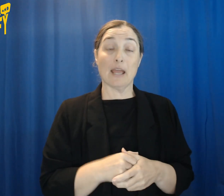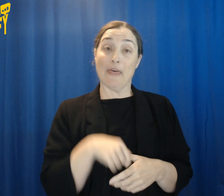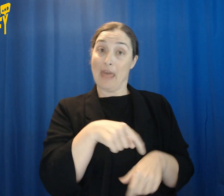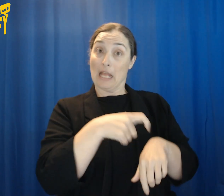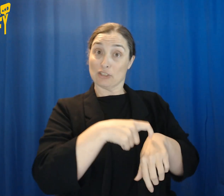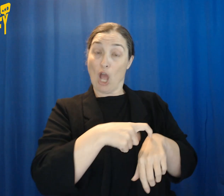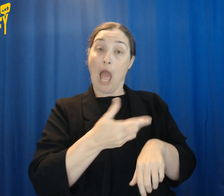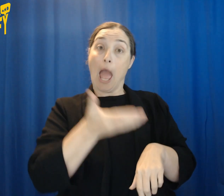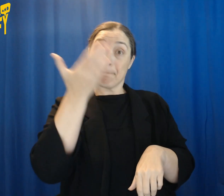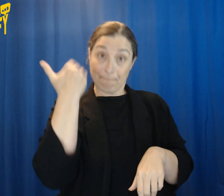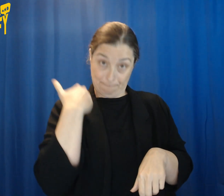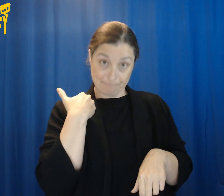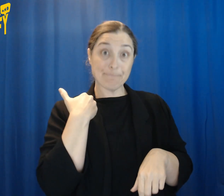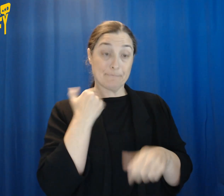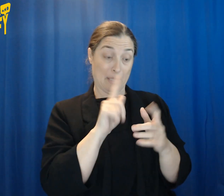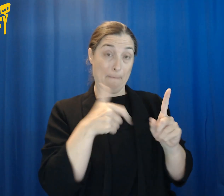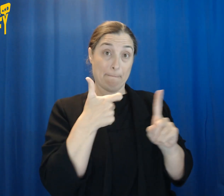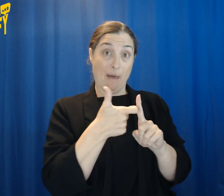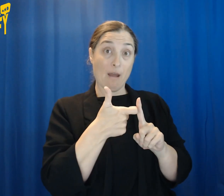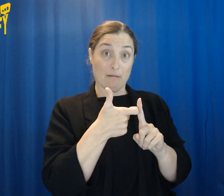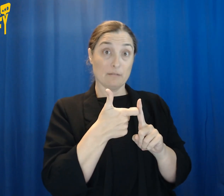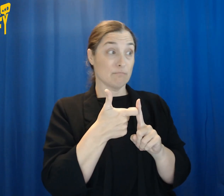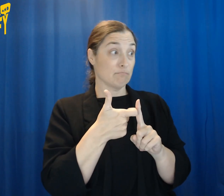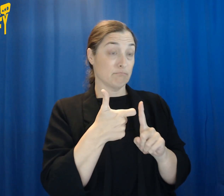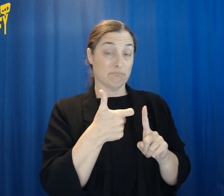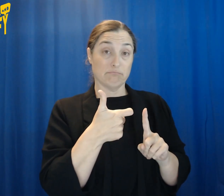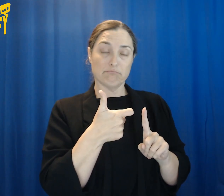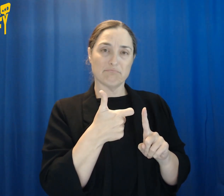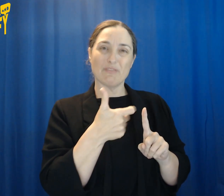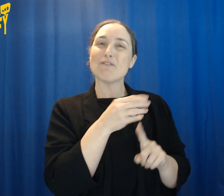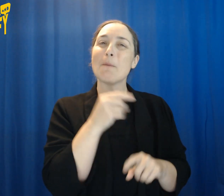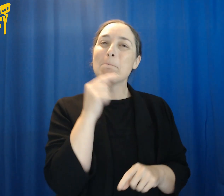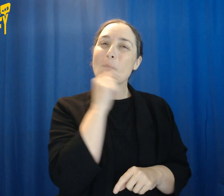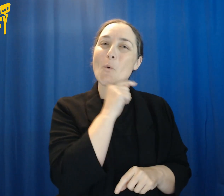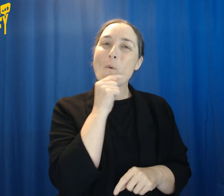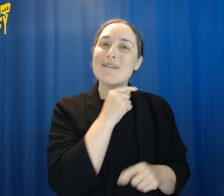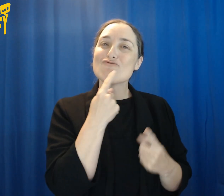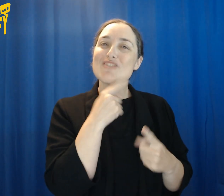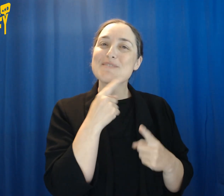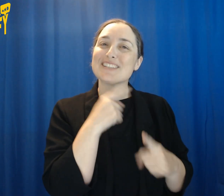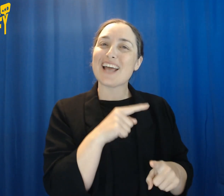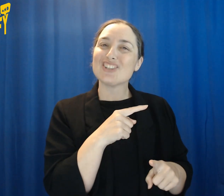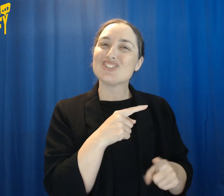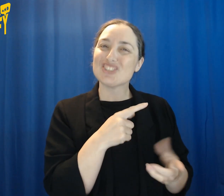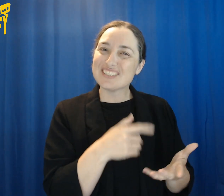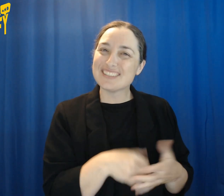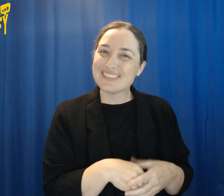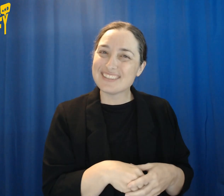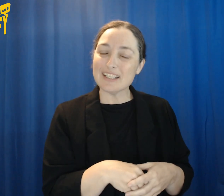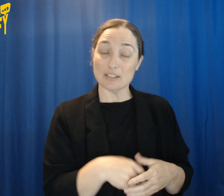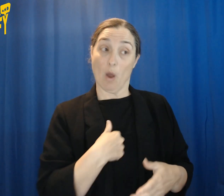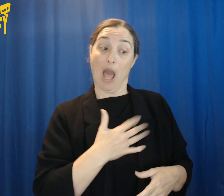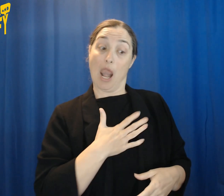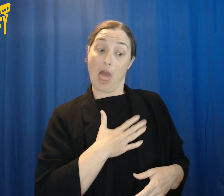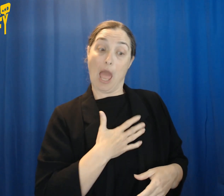put upon me by boys. It was stuff that I was liking because a boy was telling me it's